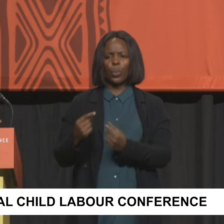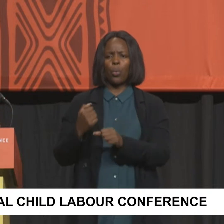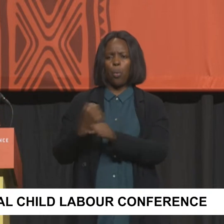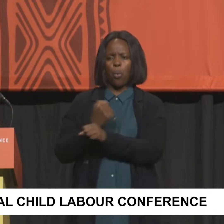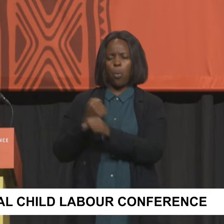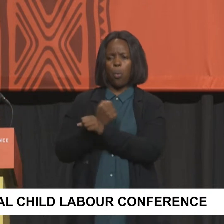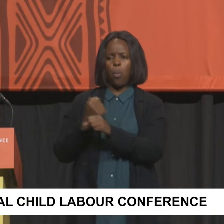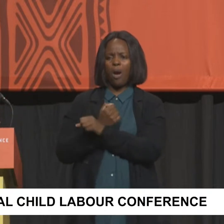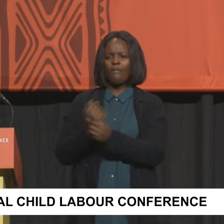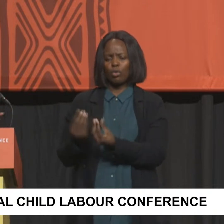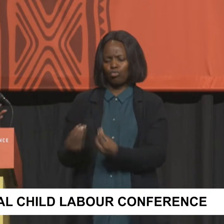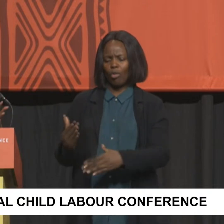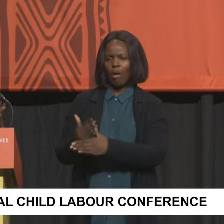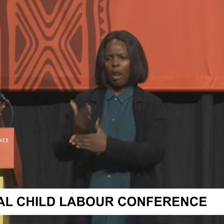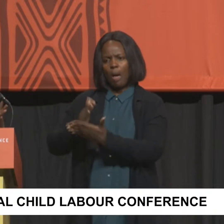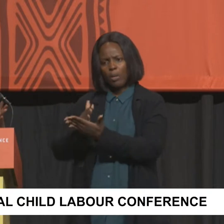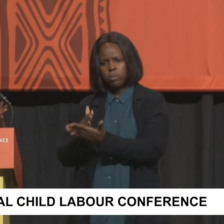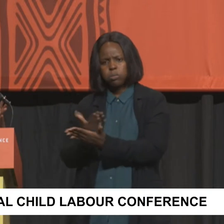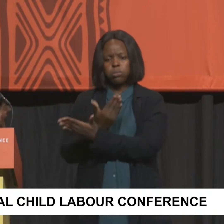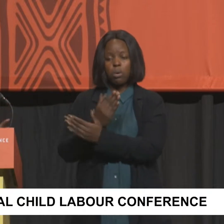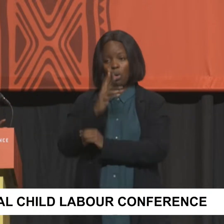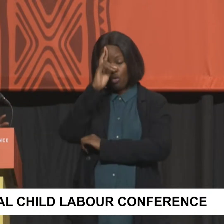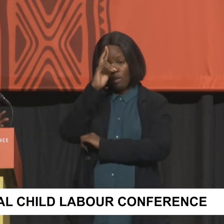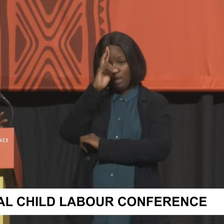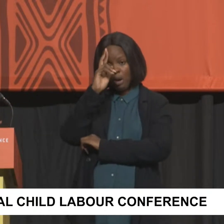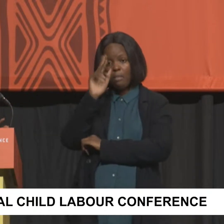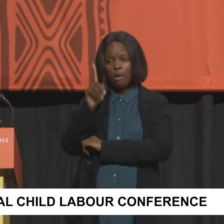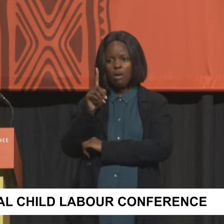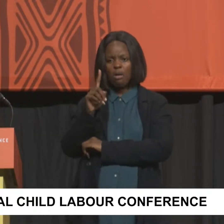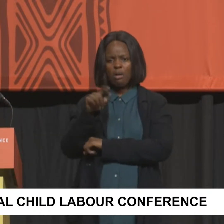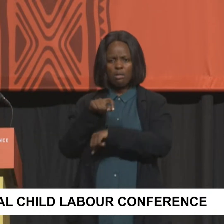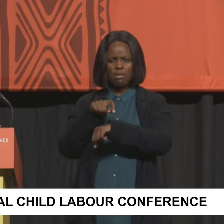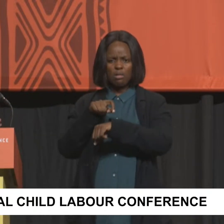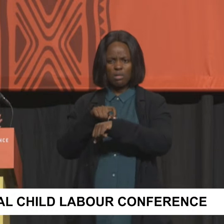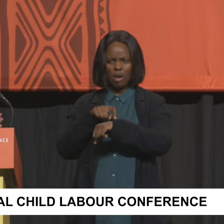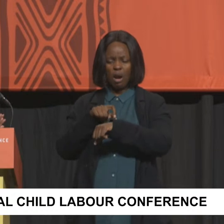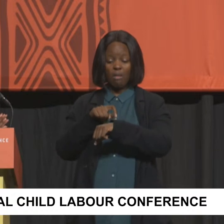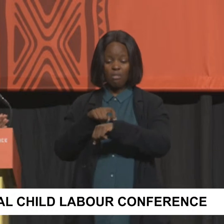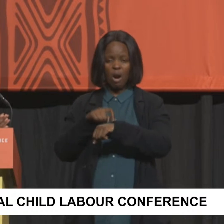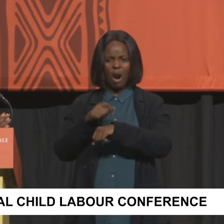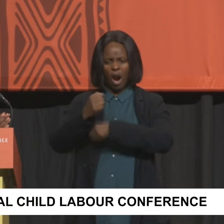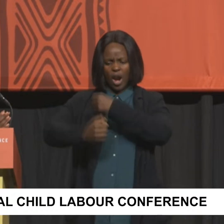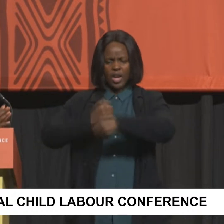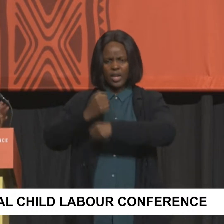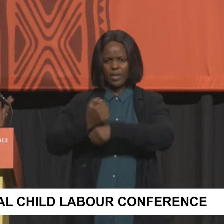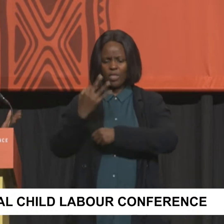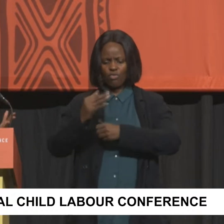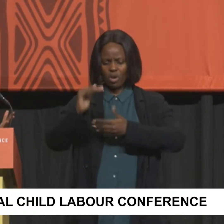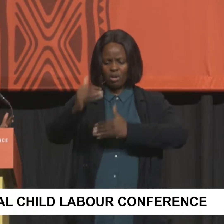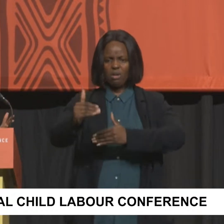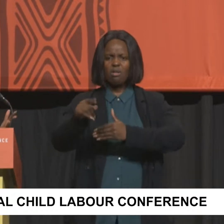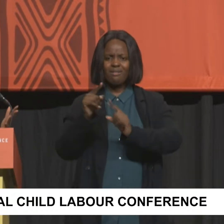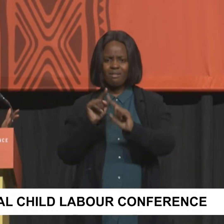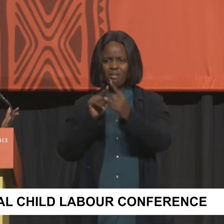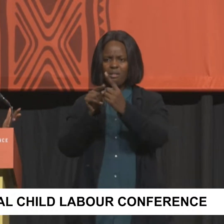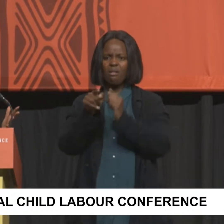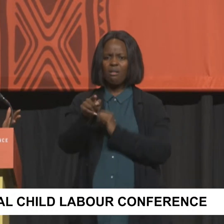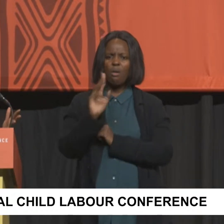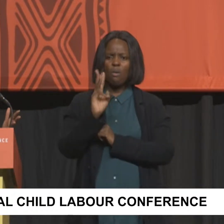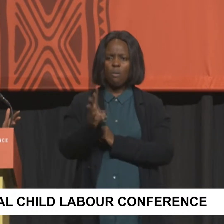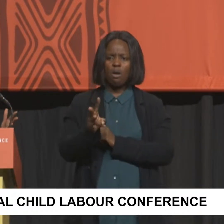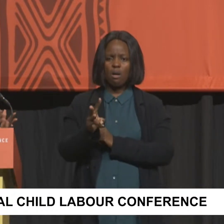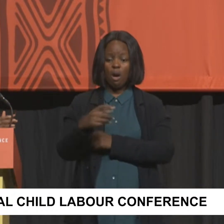the elimination of child labor. Remember, only 3 years away, and this is hopefully the start of many